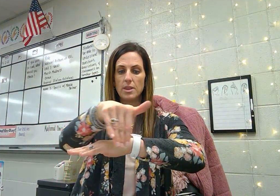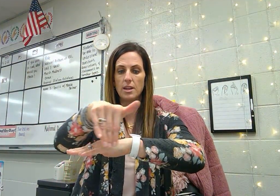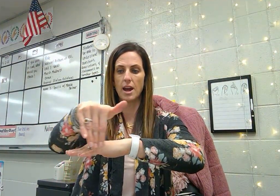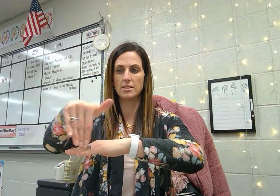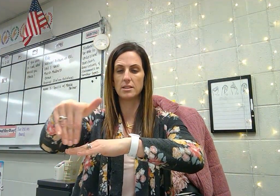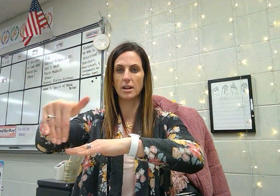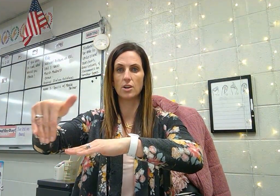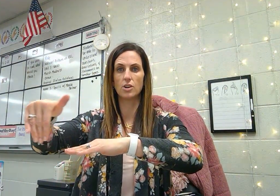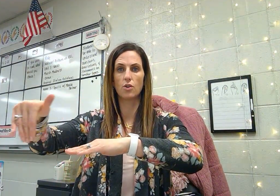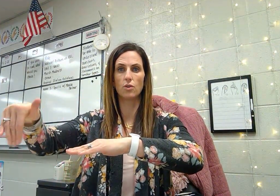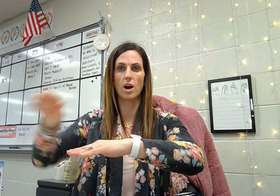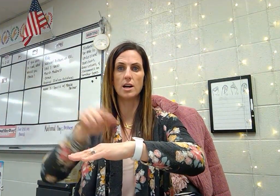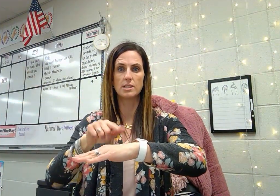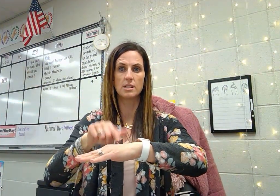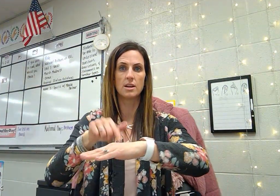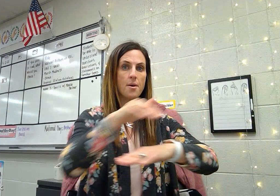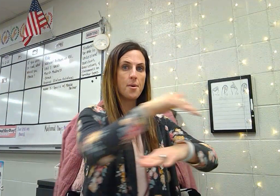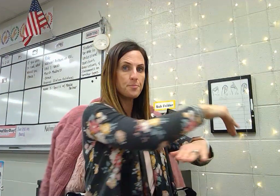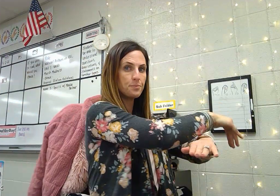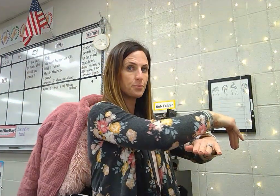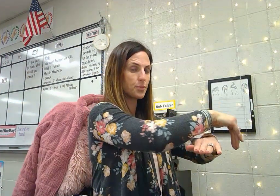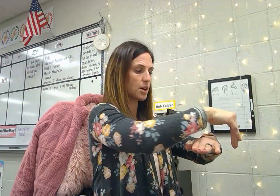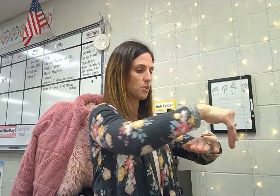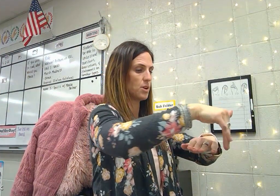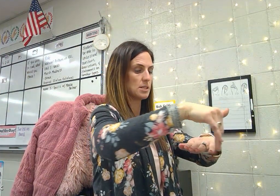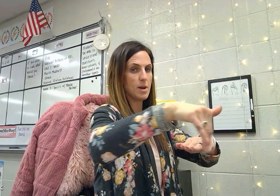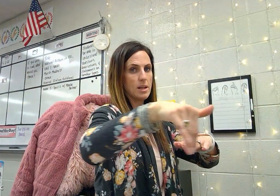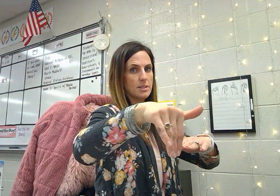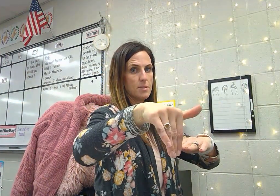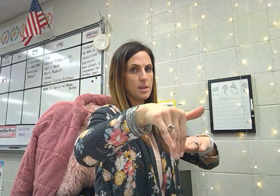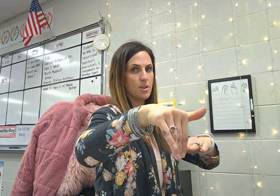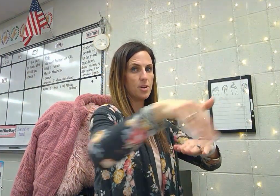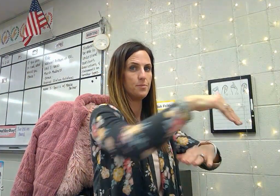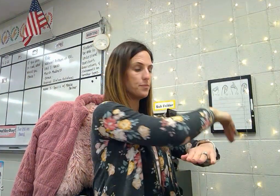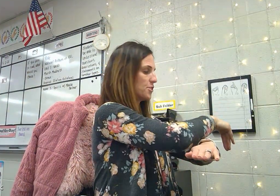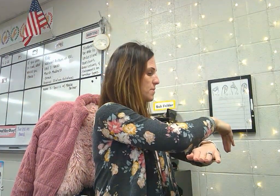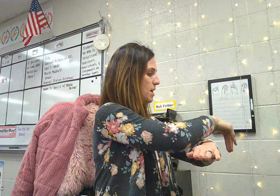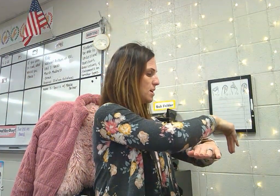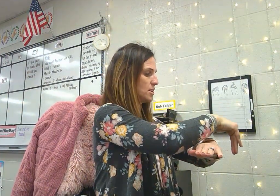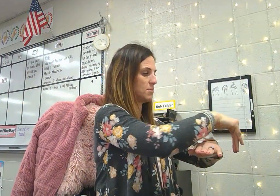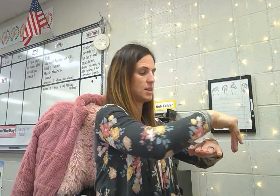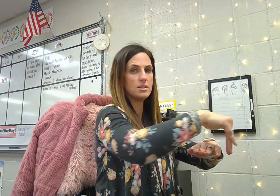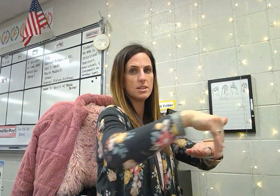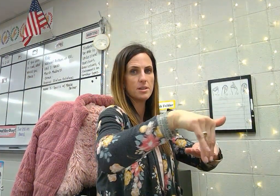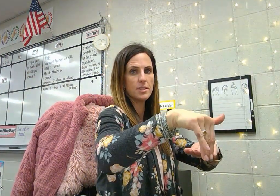the night sign across my non-dominant arm from non-dominant to dominant